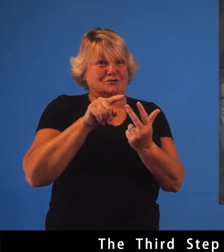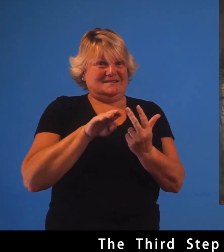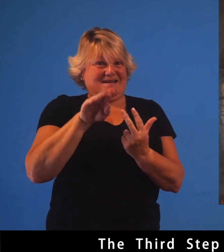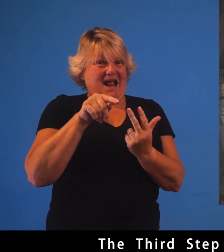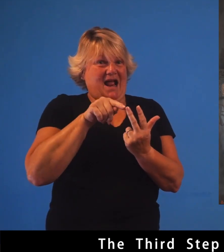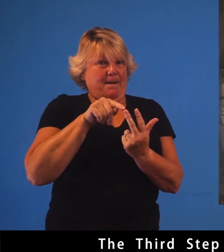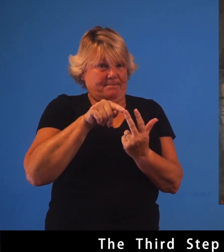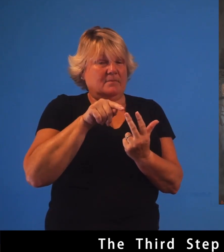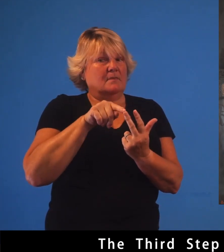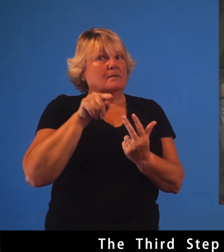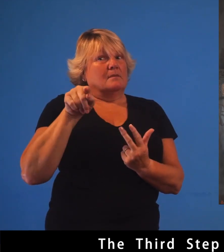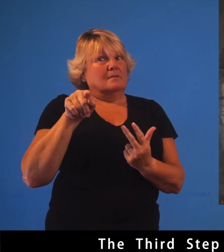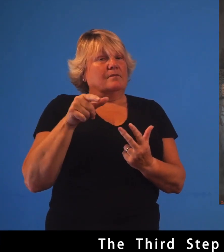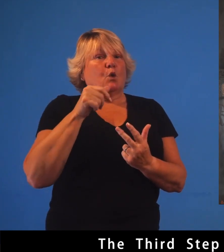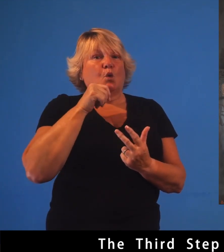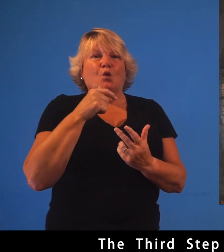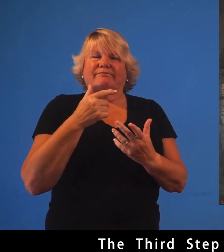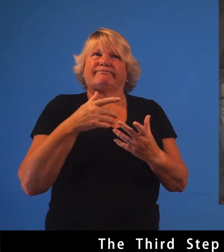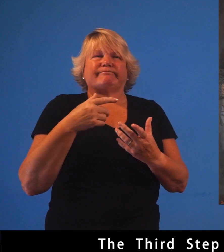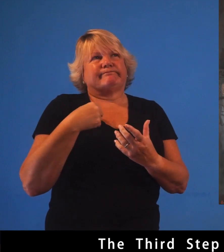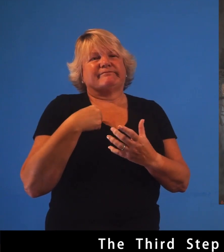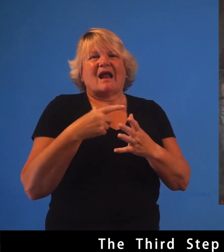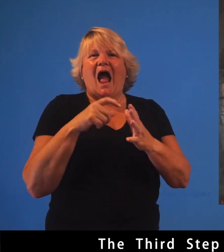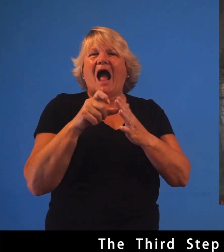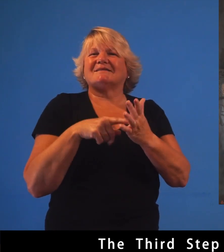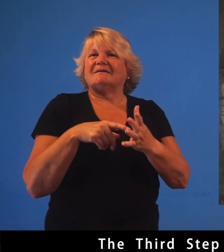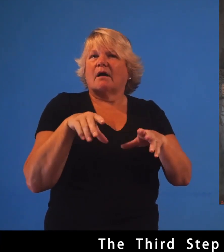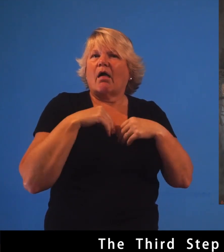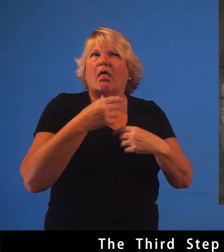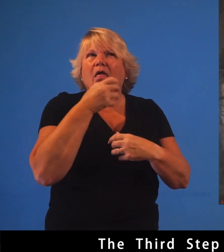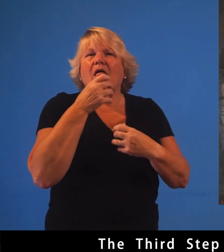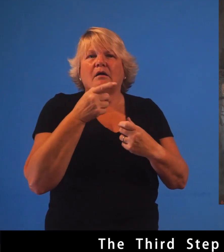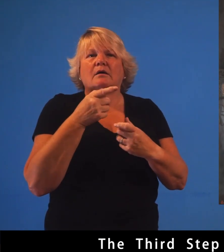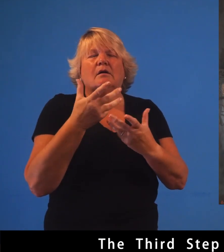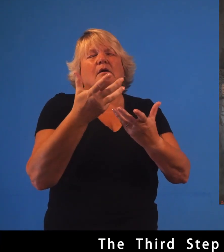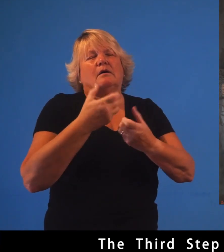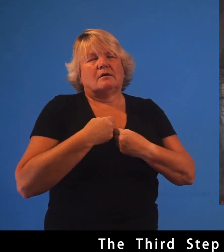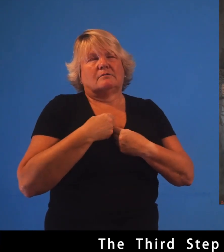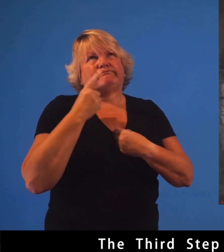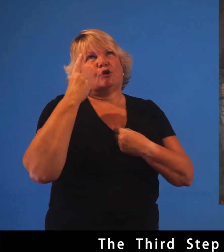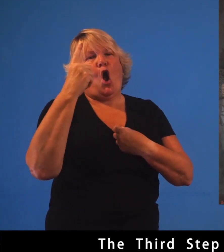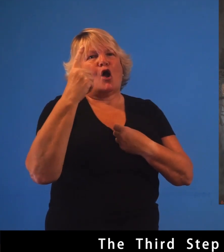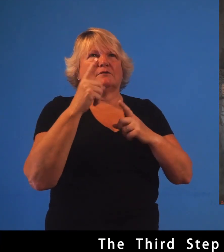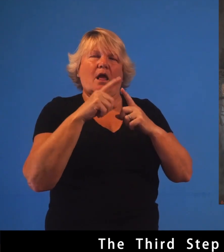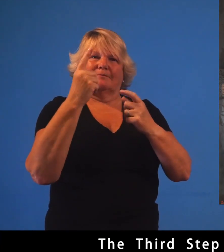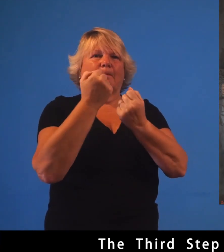The third step is when the addict accepts the higher power of their God,